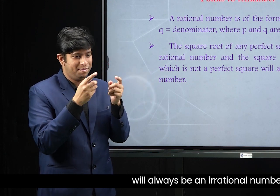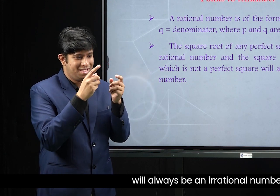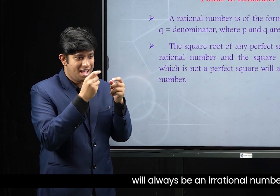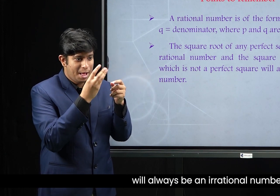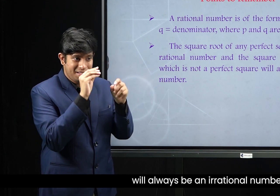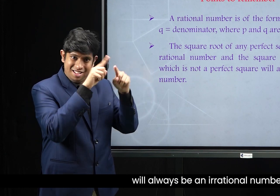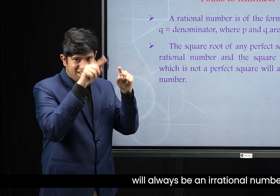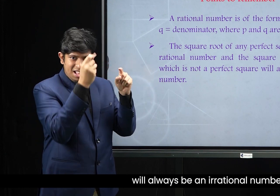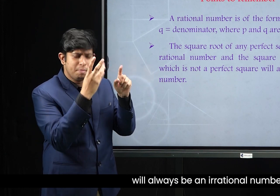be an irrational number.